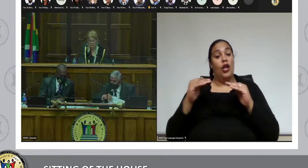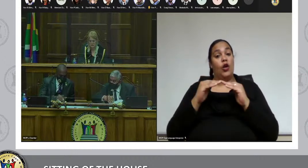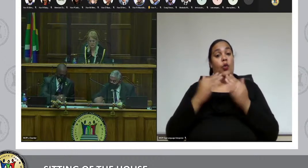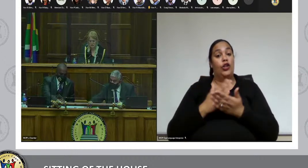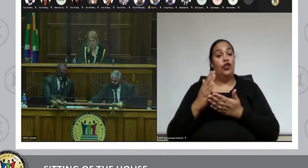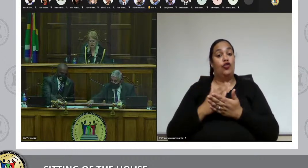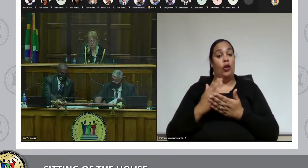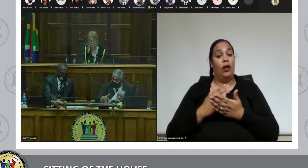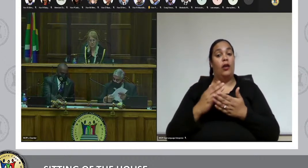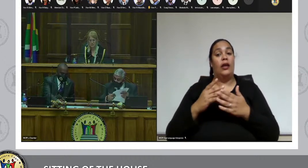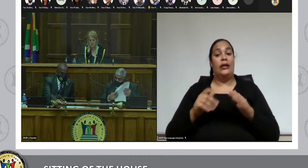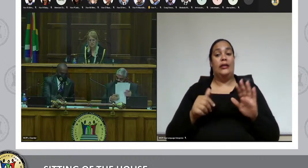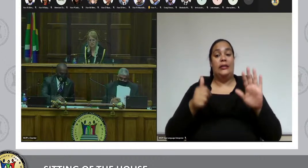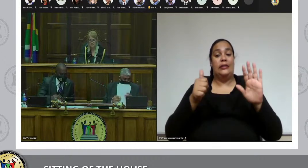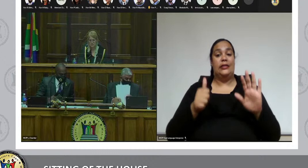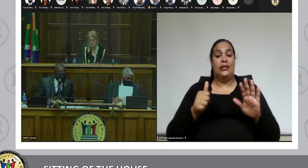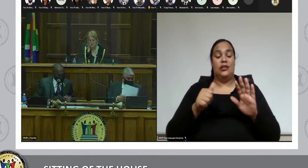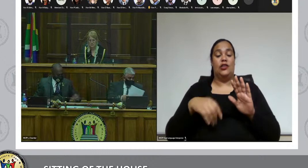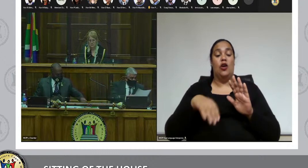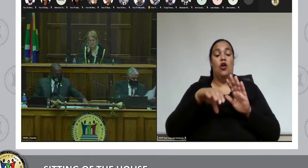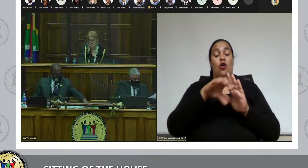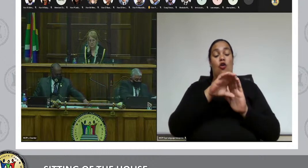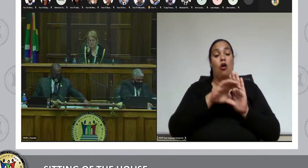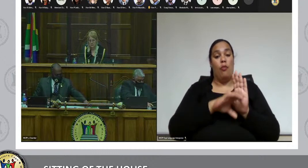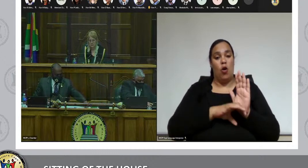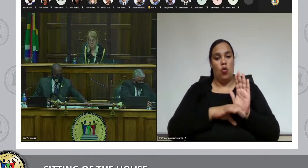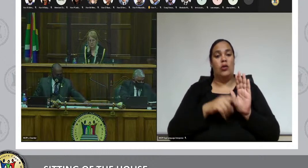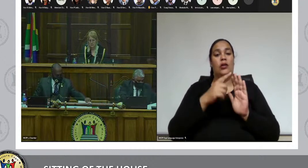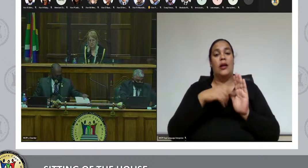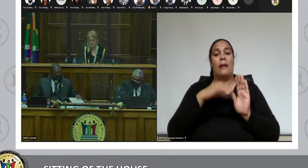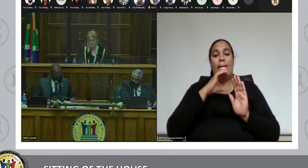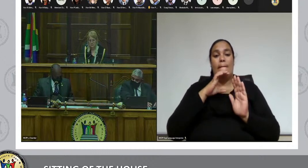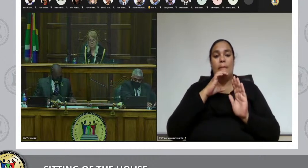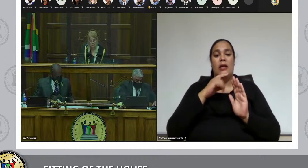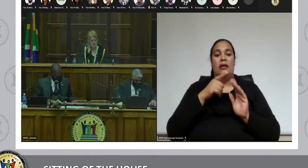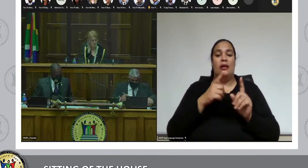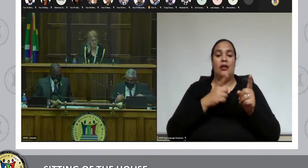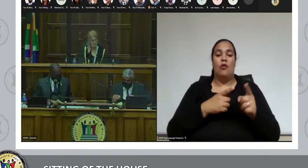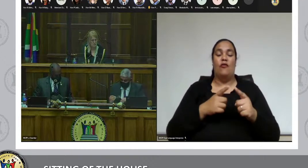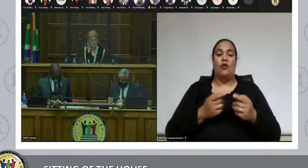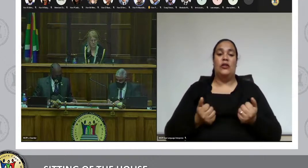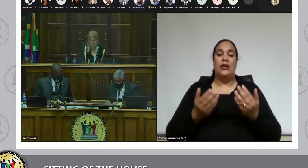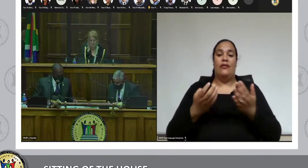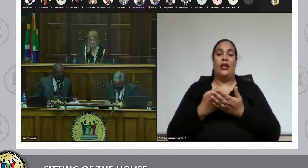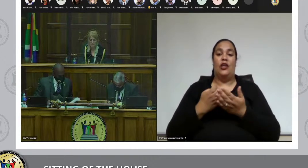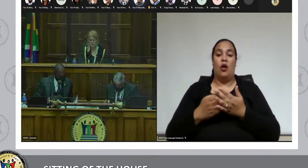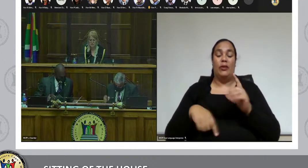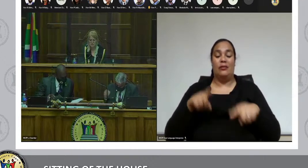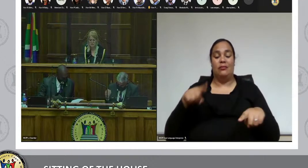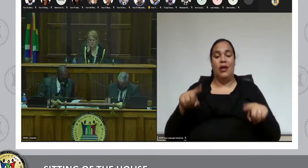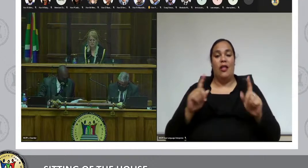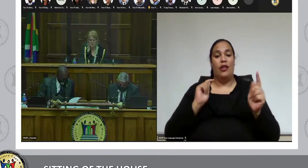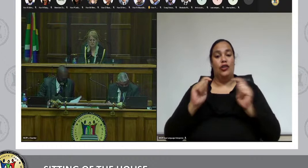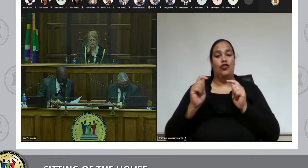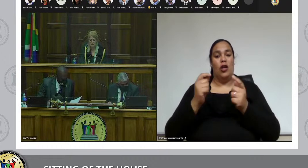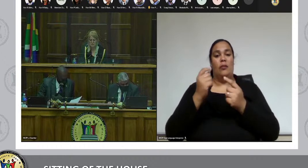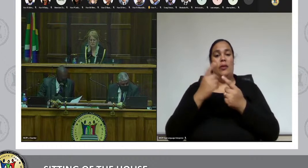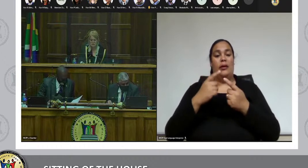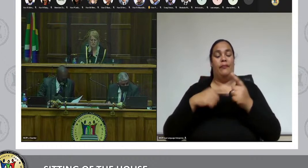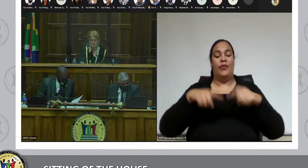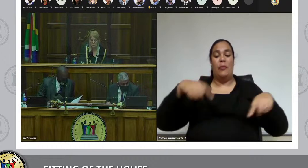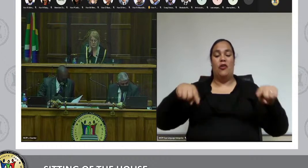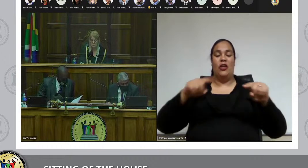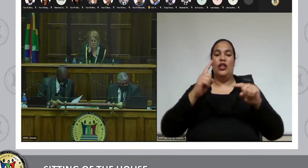formula with its 6 components, which takes into account the relative demand of services, economic disparities, and the change of demographics in each